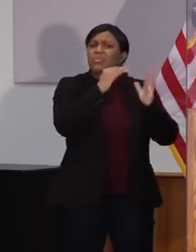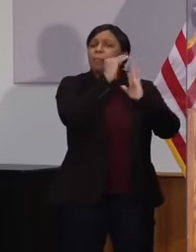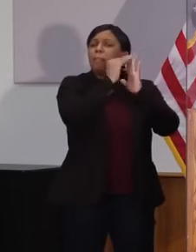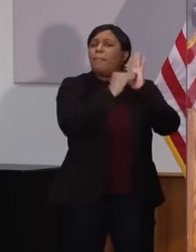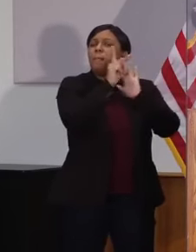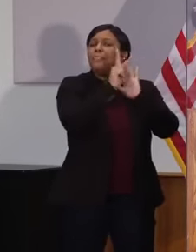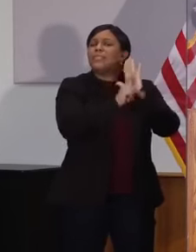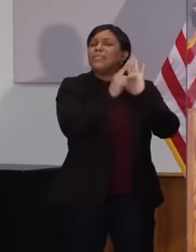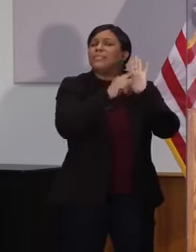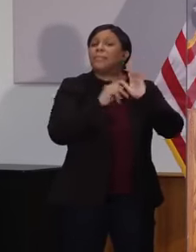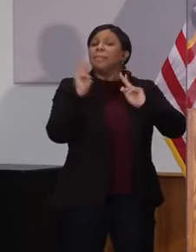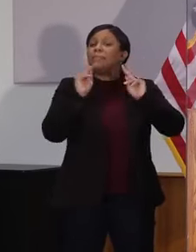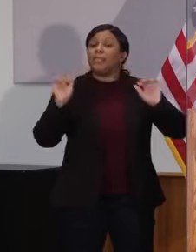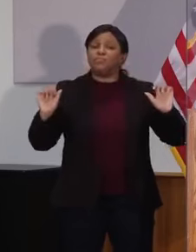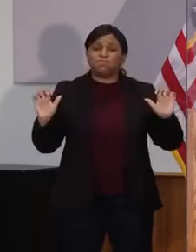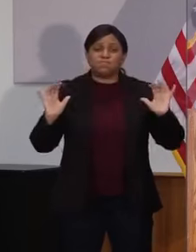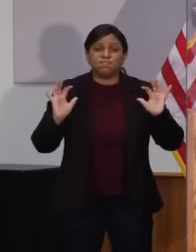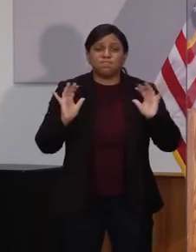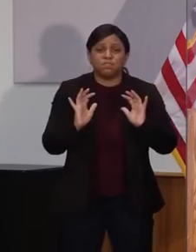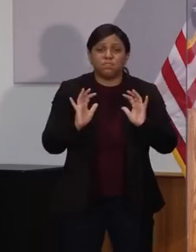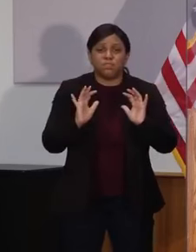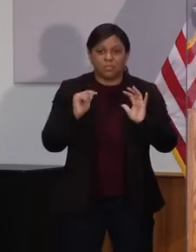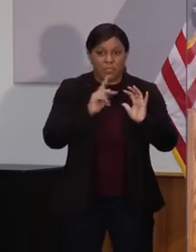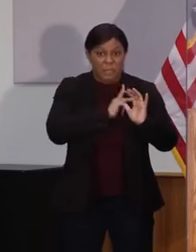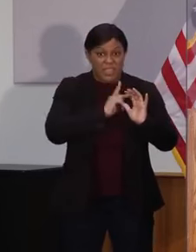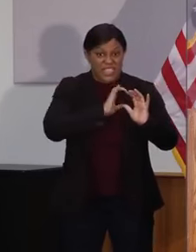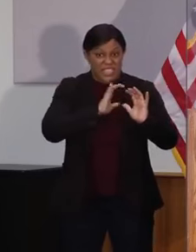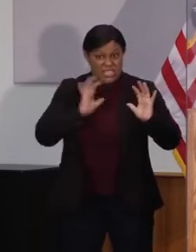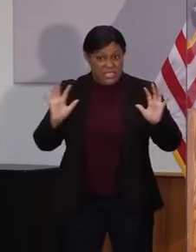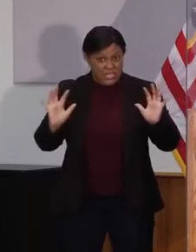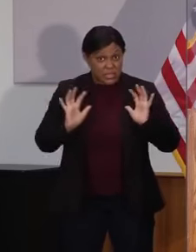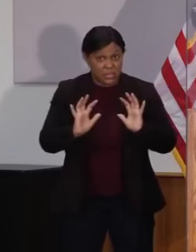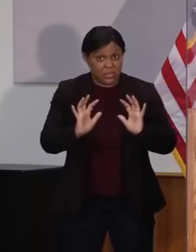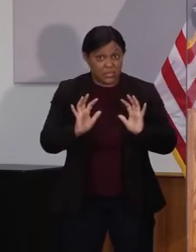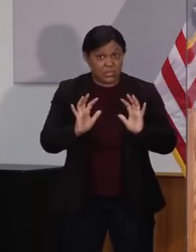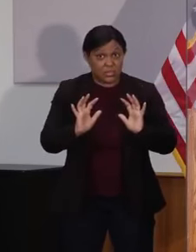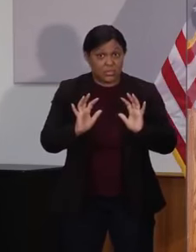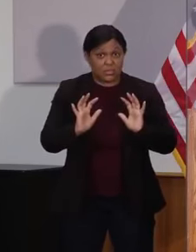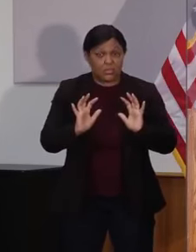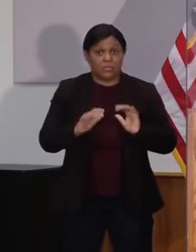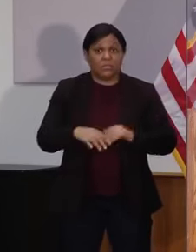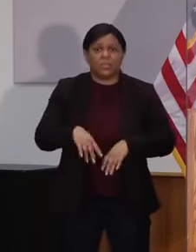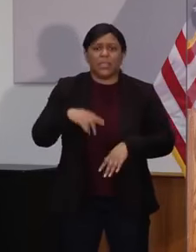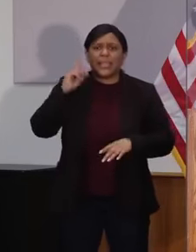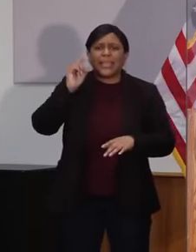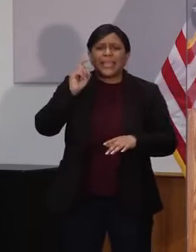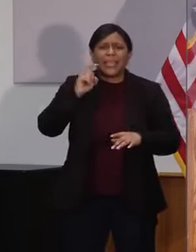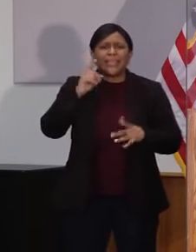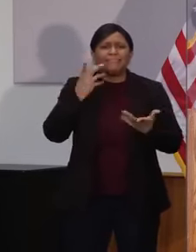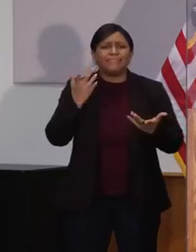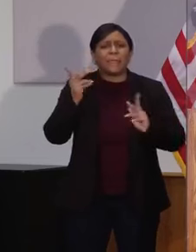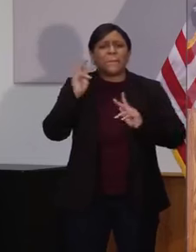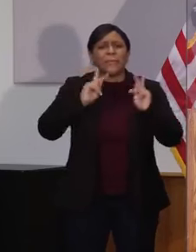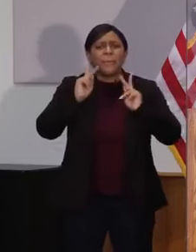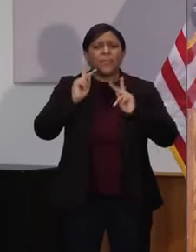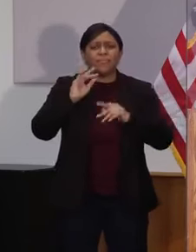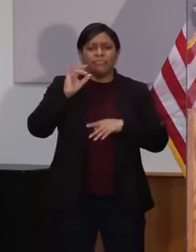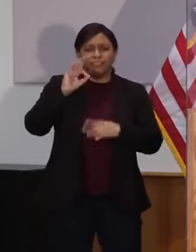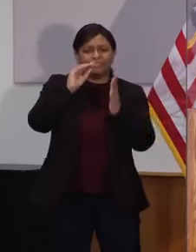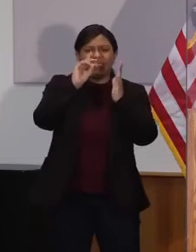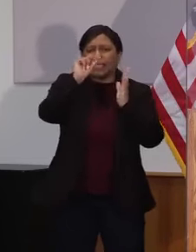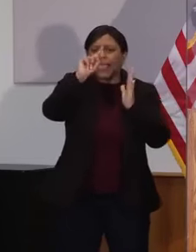response. It seems that policy must be based on best practices in public gathering management, and that this must be distributed to all chief law